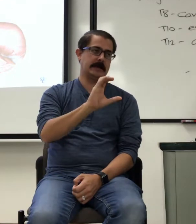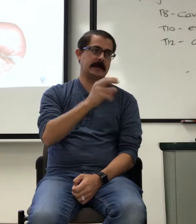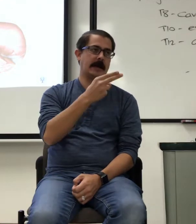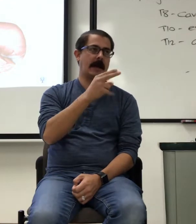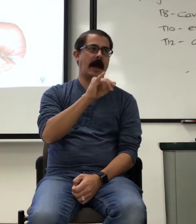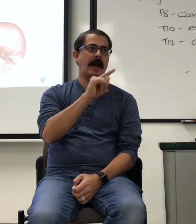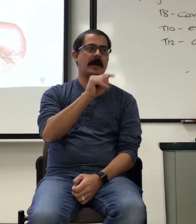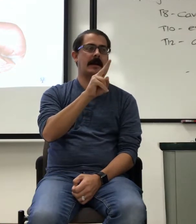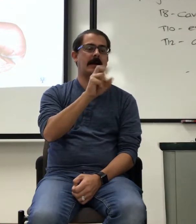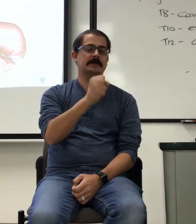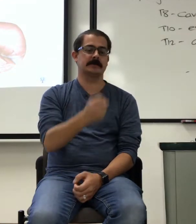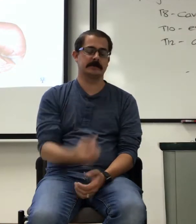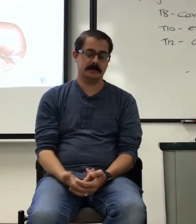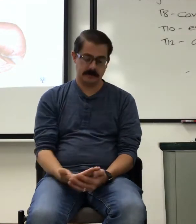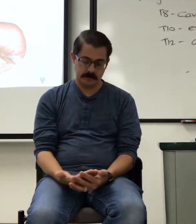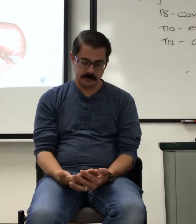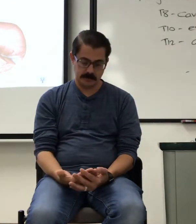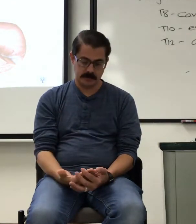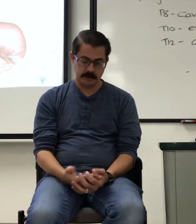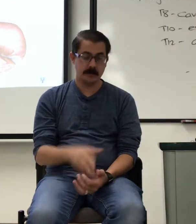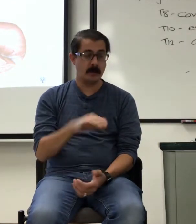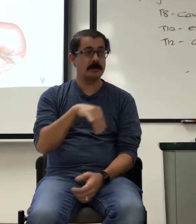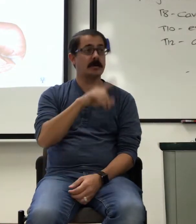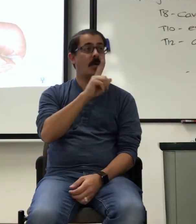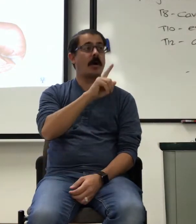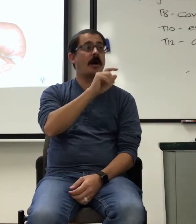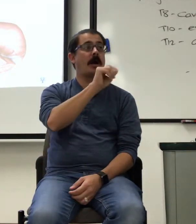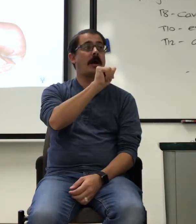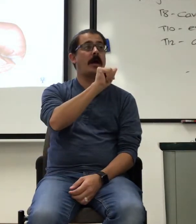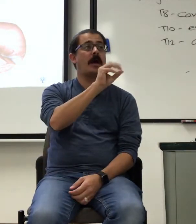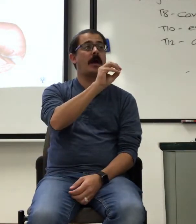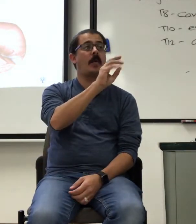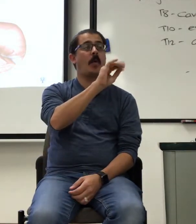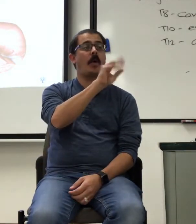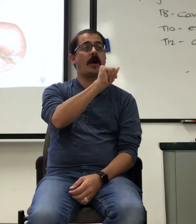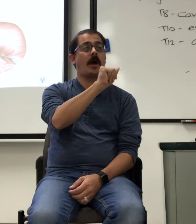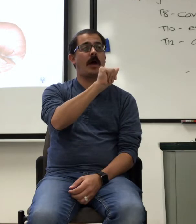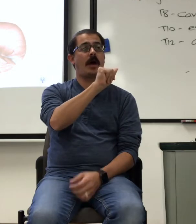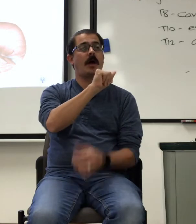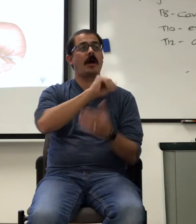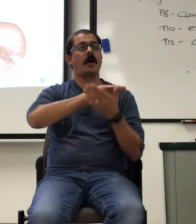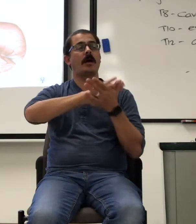hiatus. That's where the aorta becomes